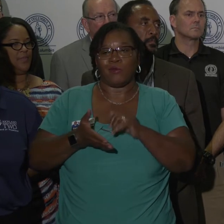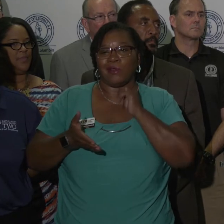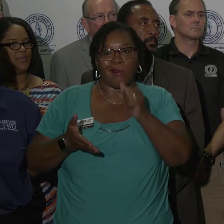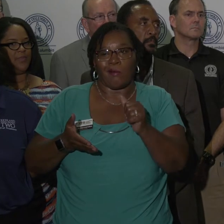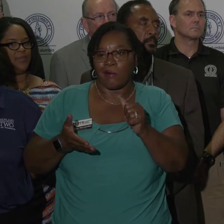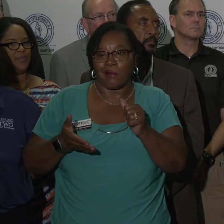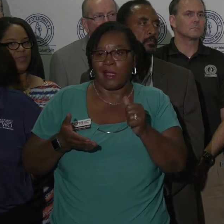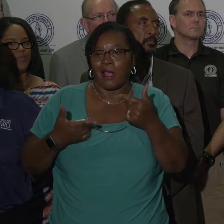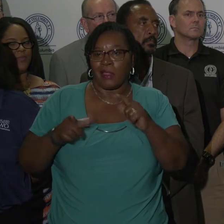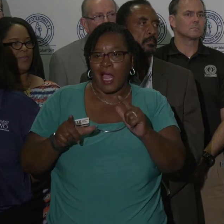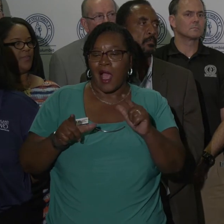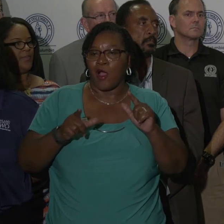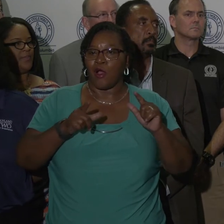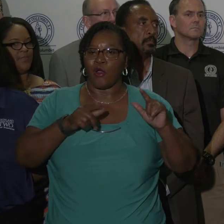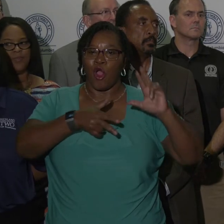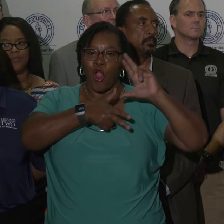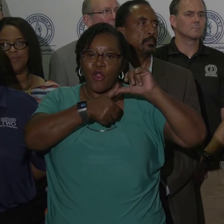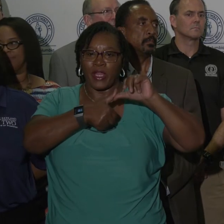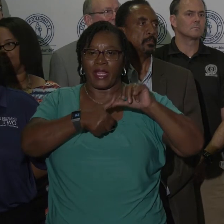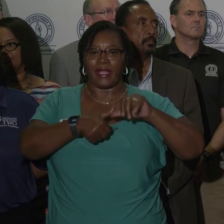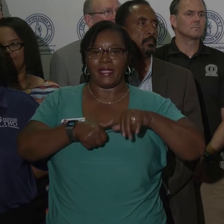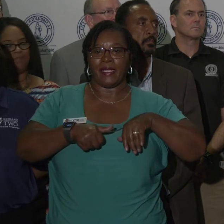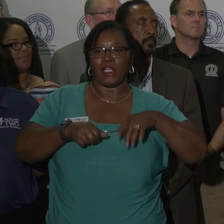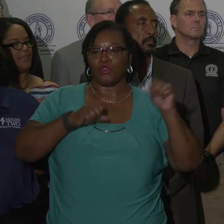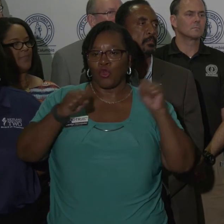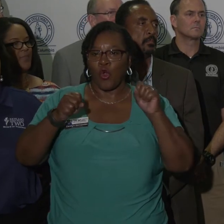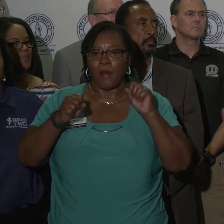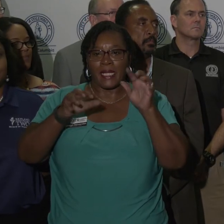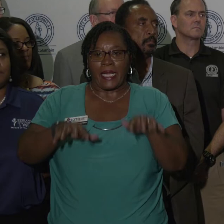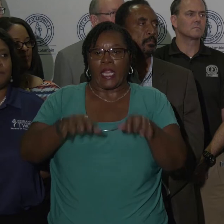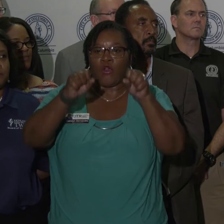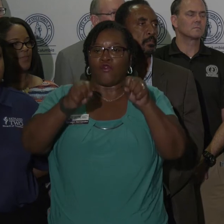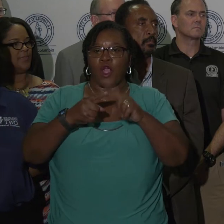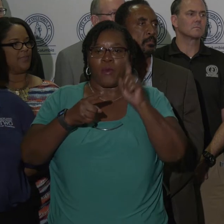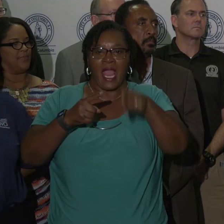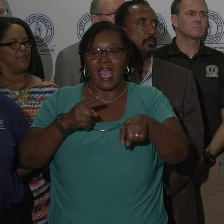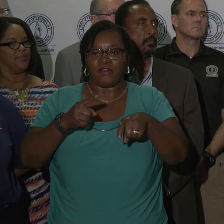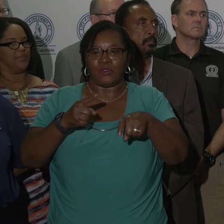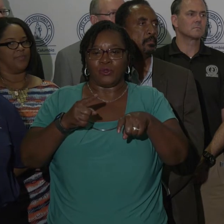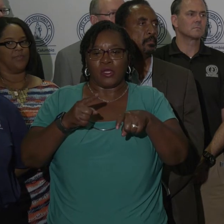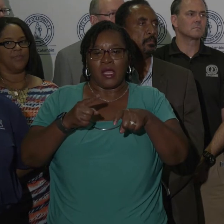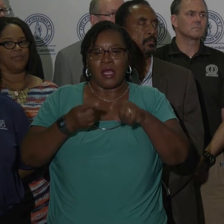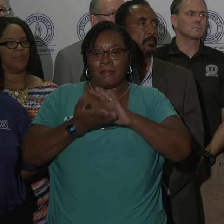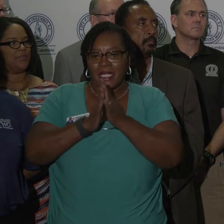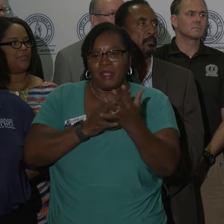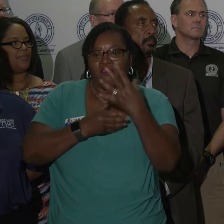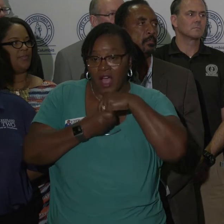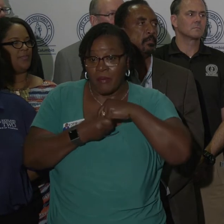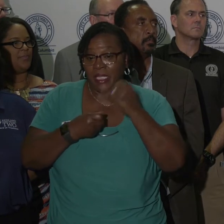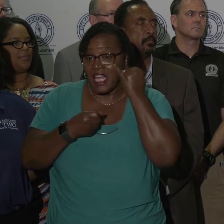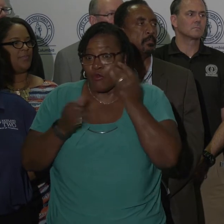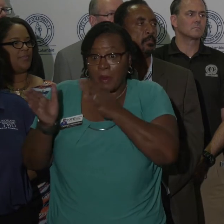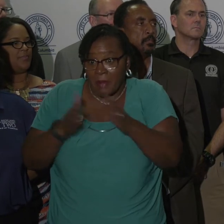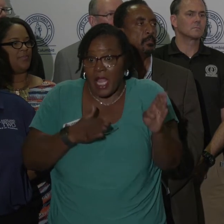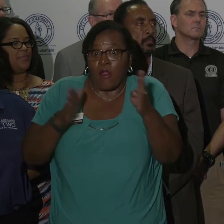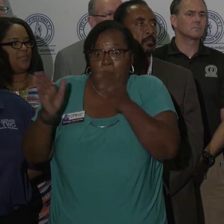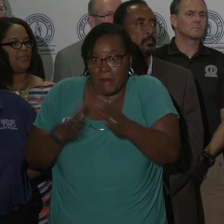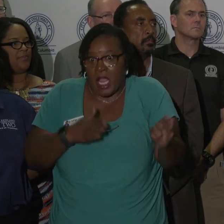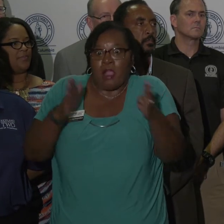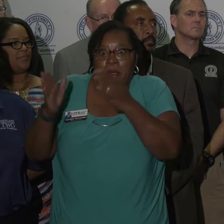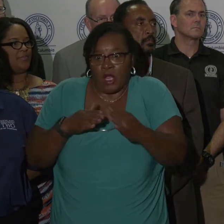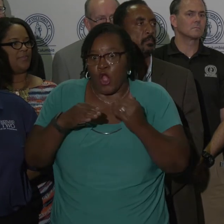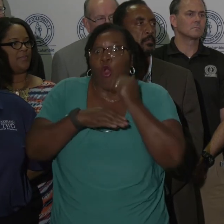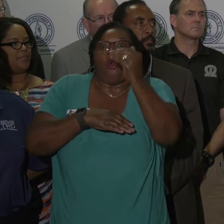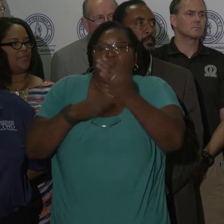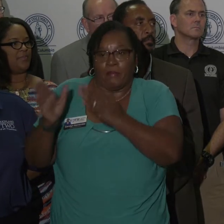let storm or hurricane malaise take over. We've got to remain engaged. If we prepare and prepare and